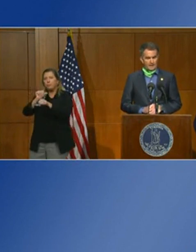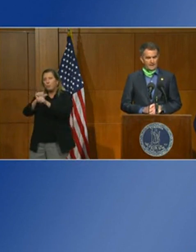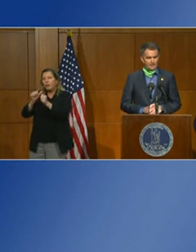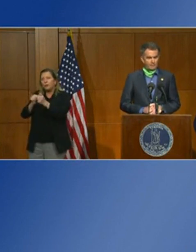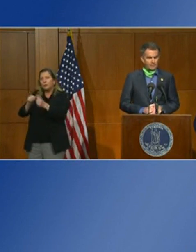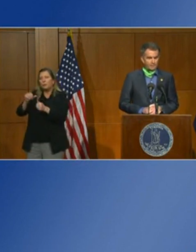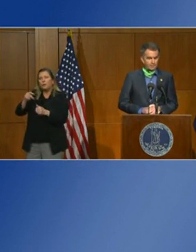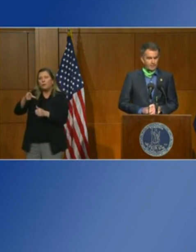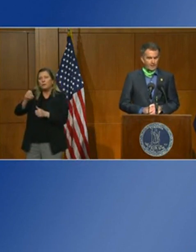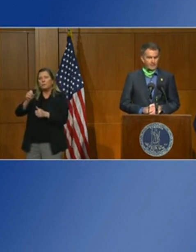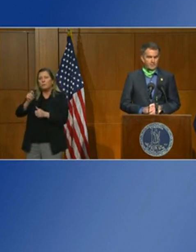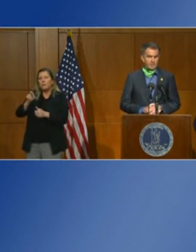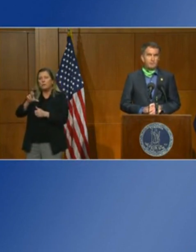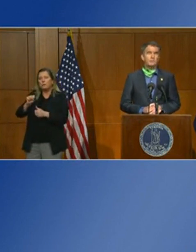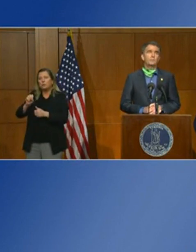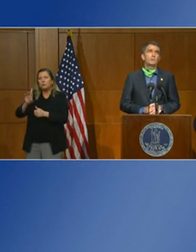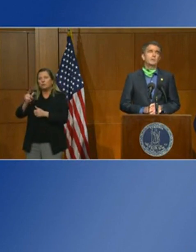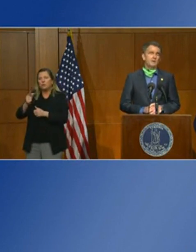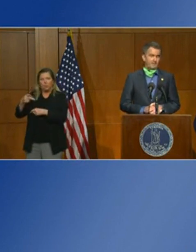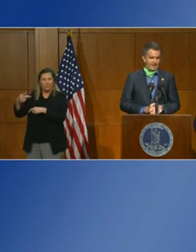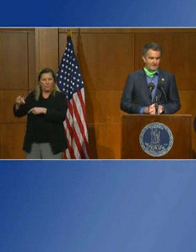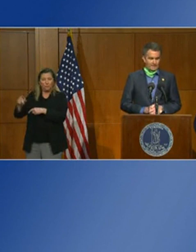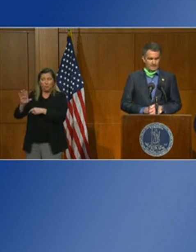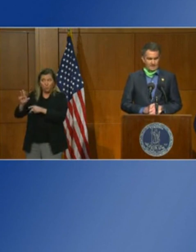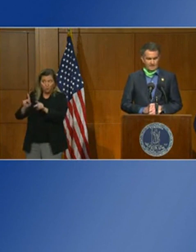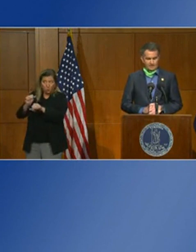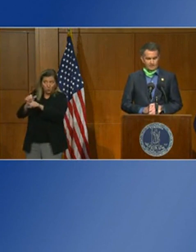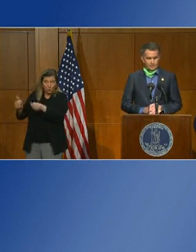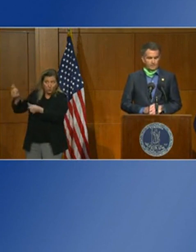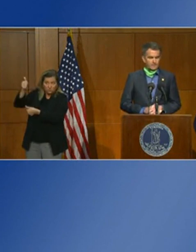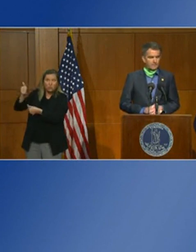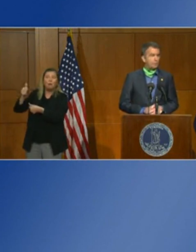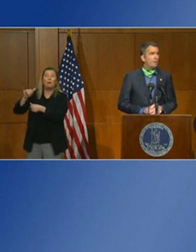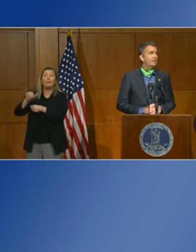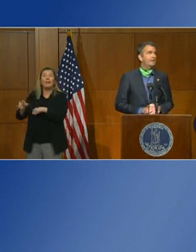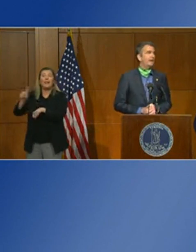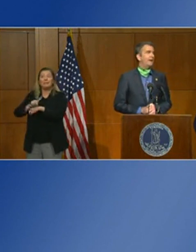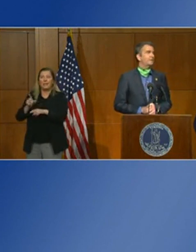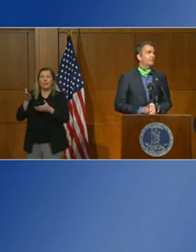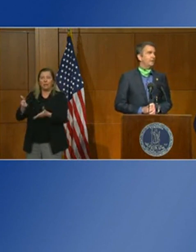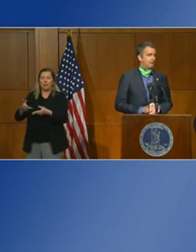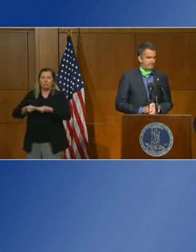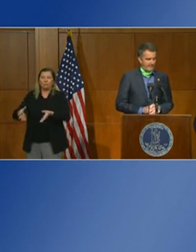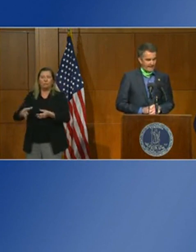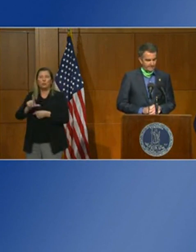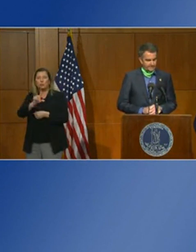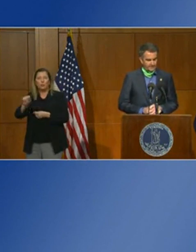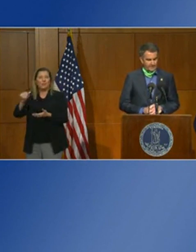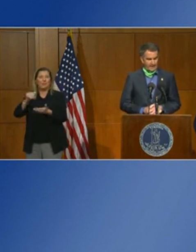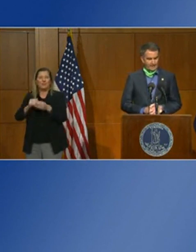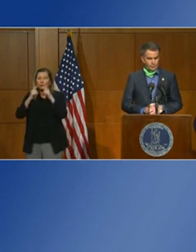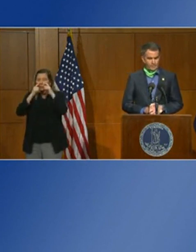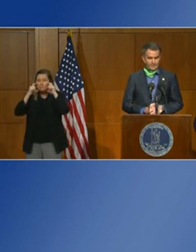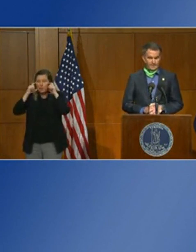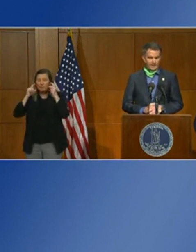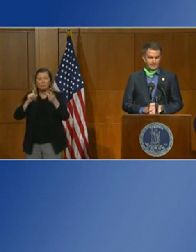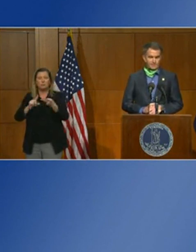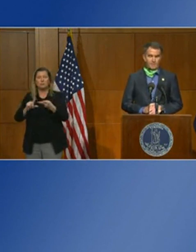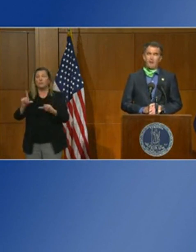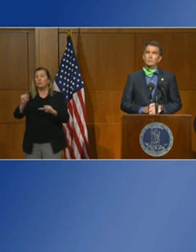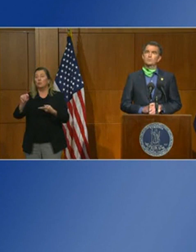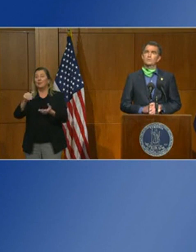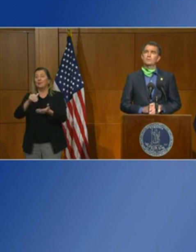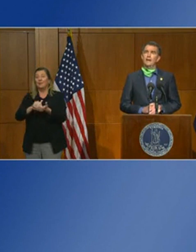officials, and they'll be on the ground in Petersburg that day distributing 20,000 masks and